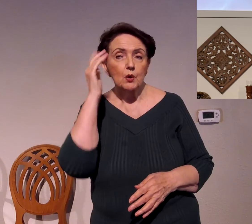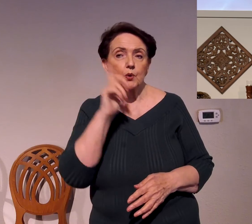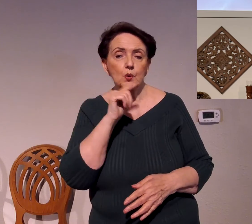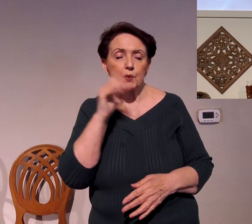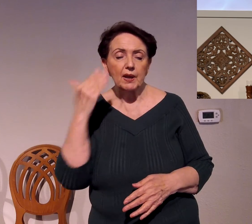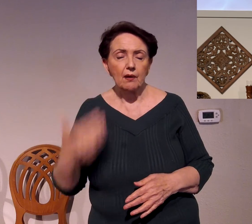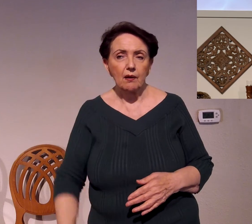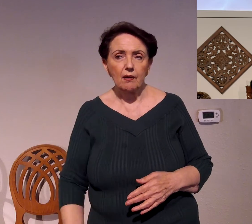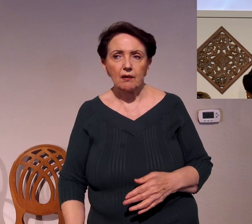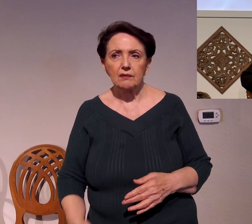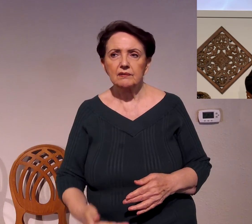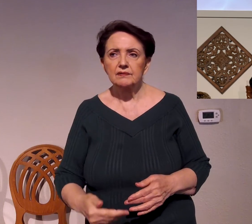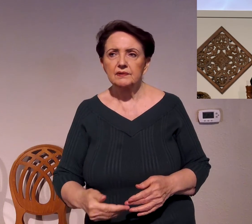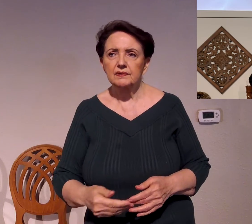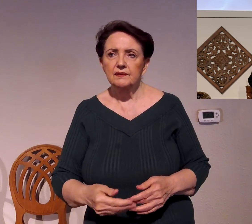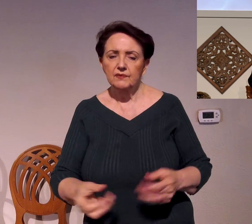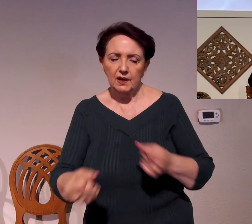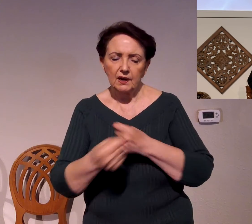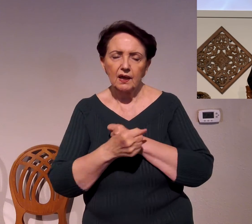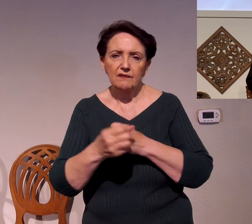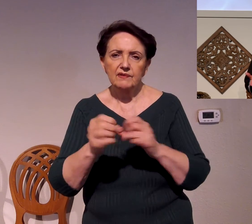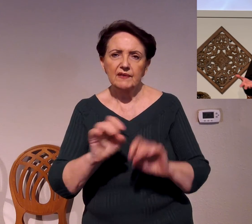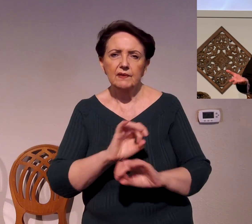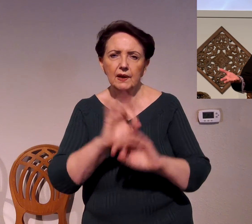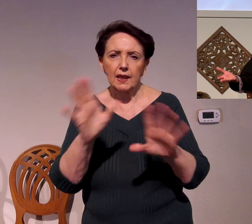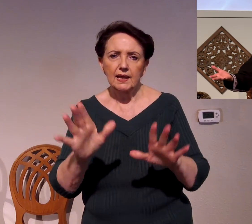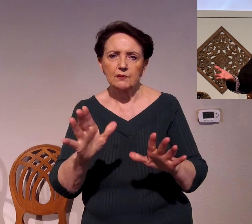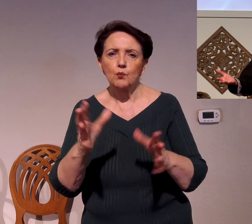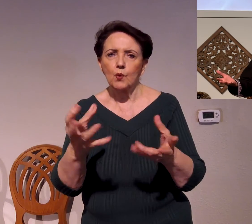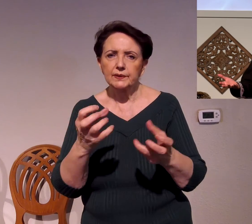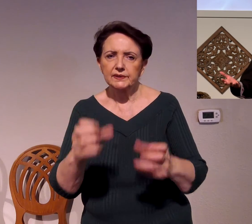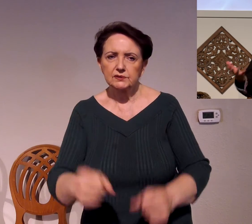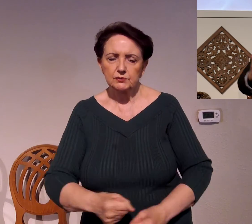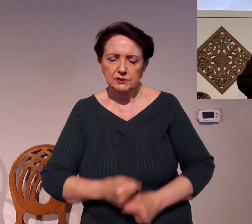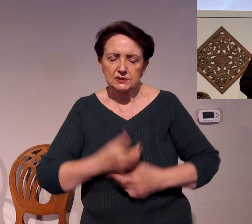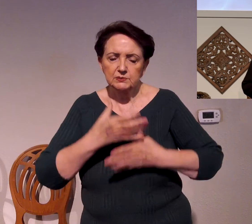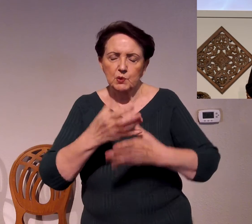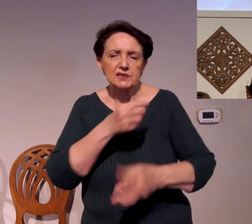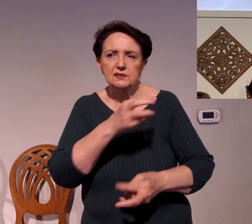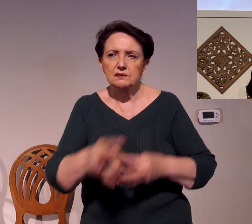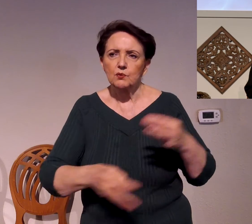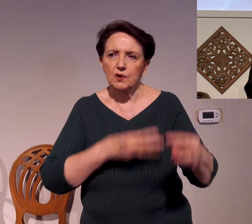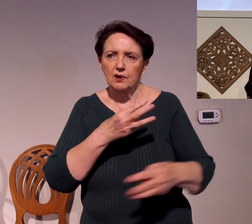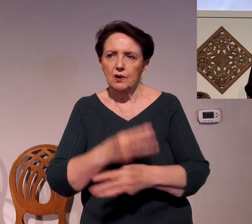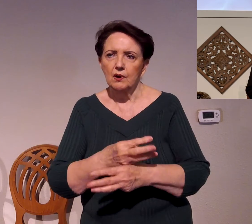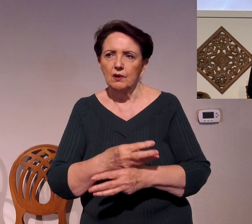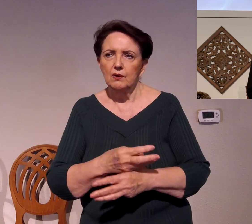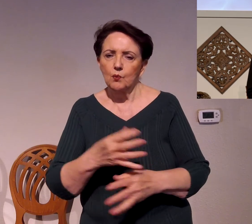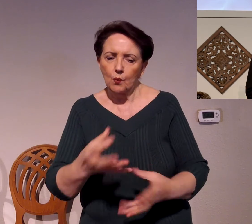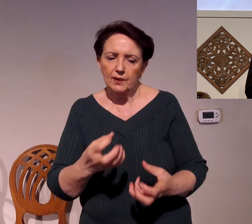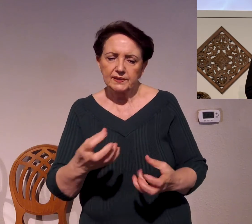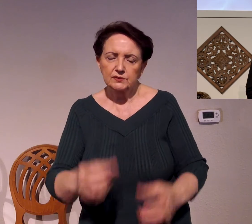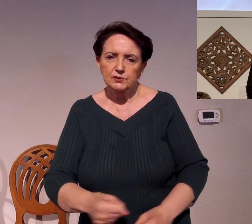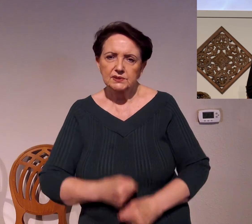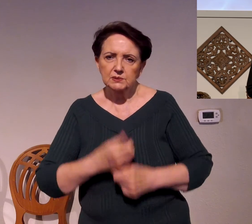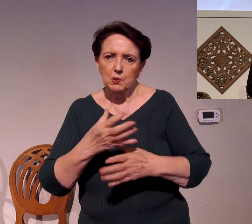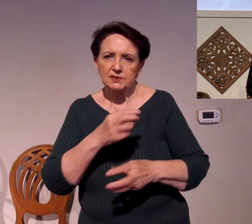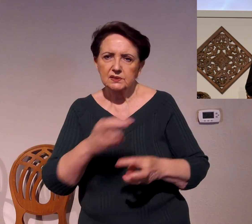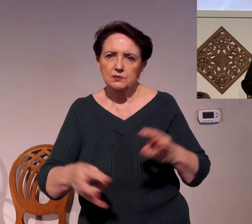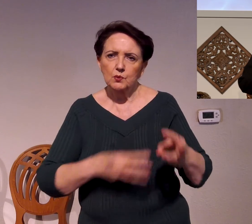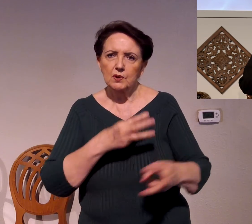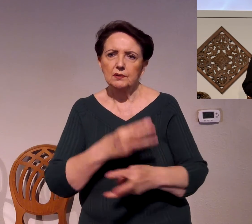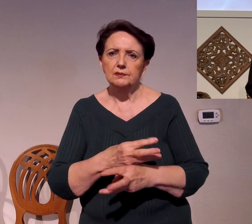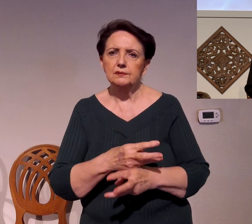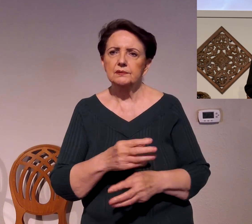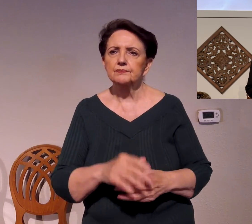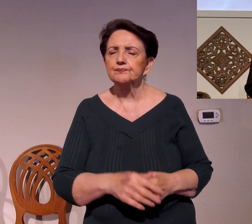We are, in fact, that love and light seeking to rise out into the world, seeking to be expressed in the world.